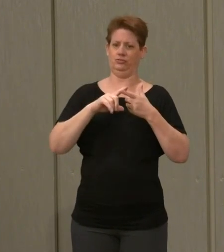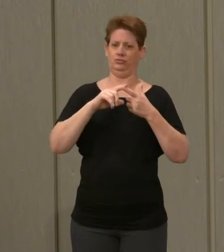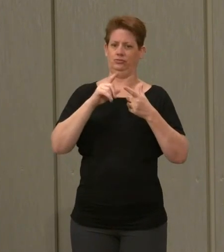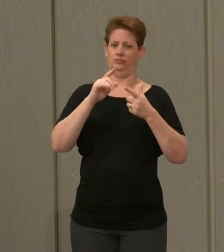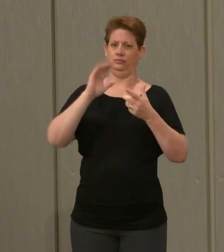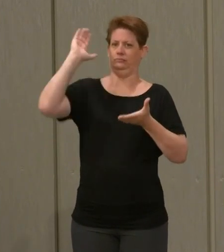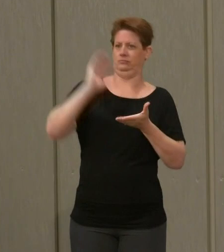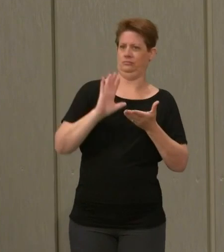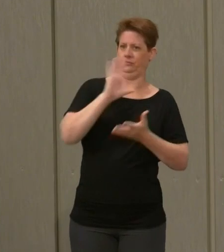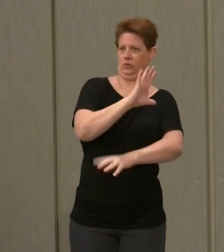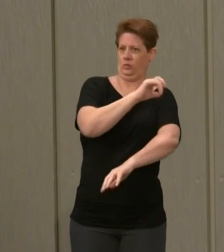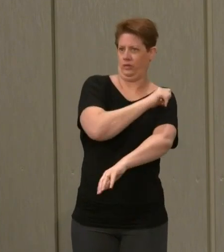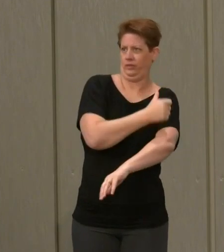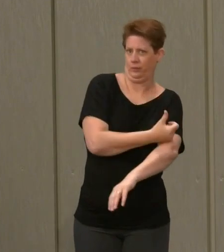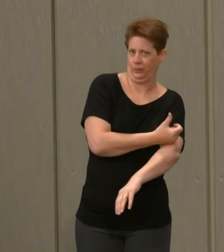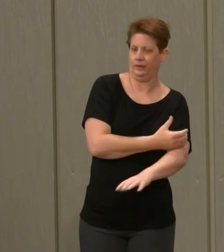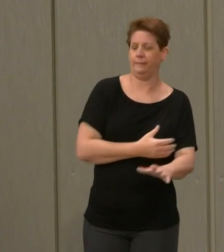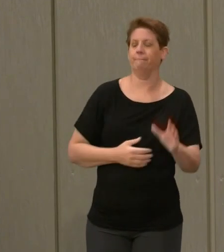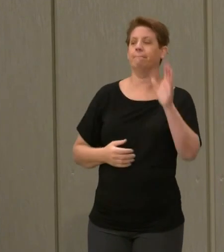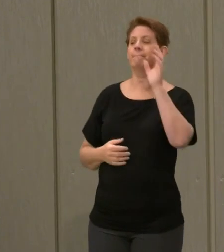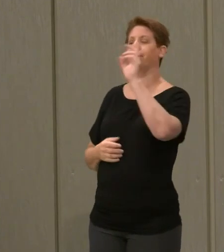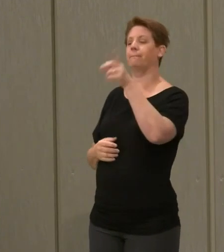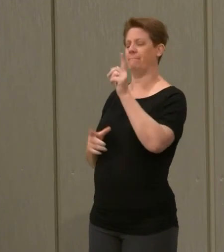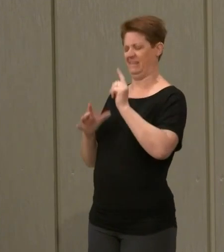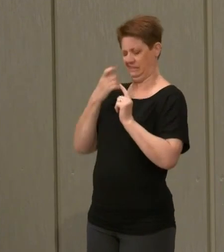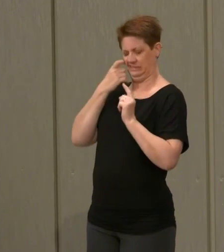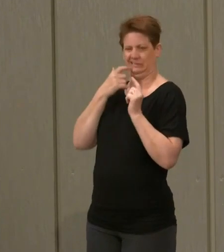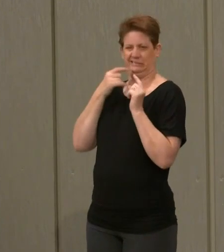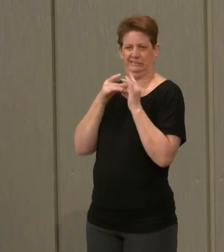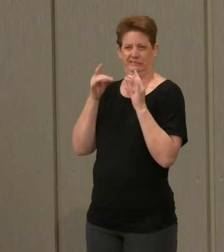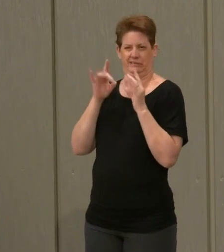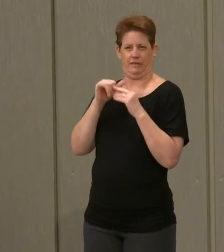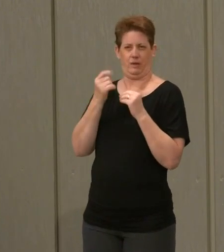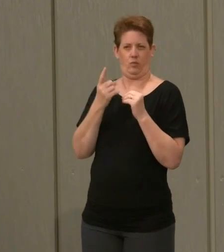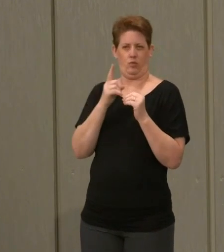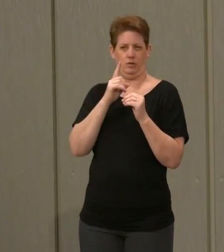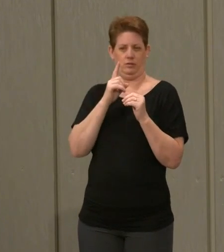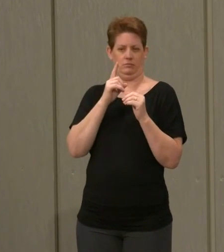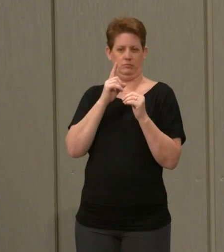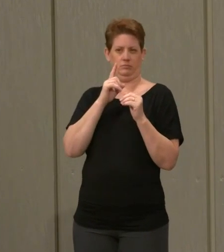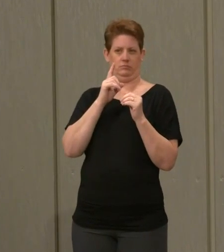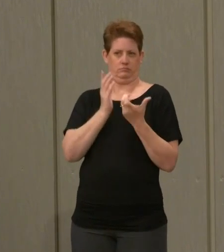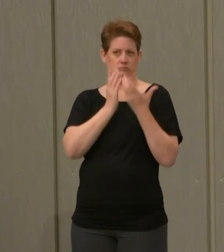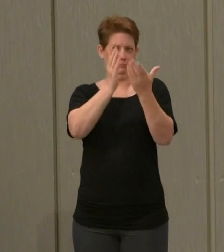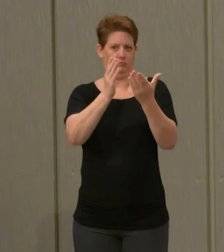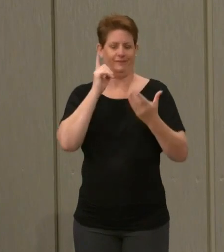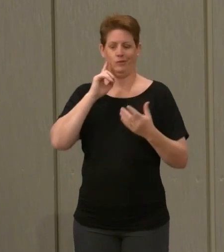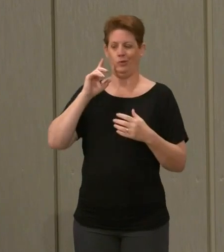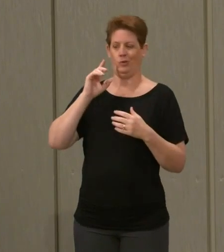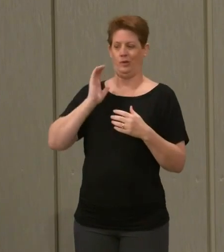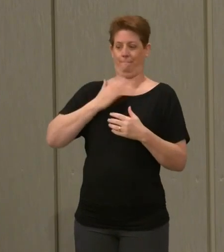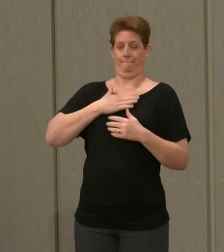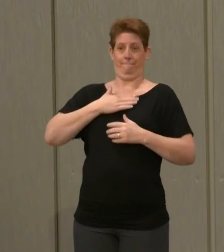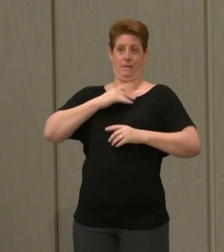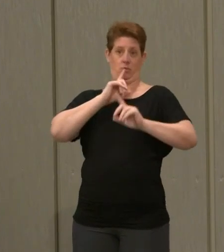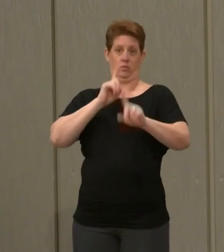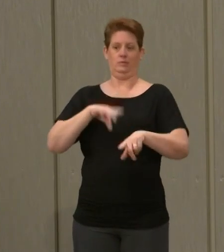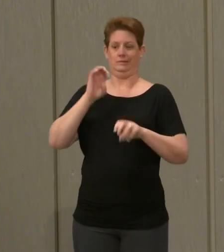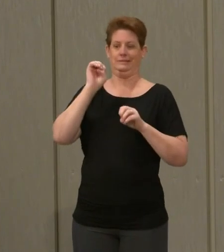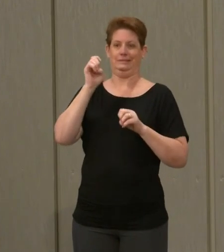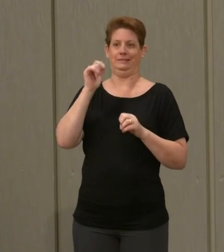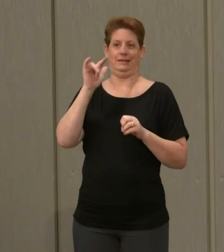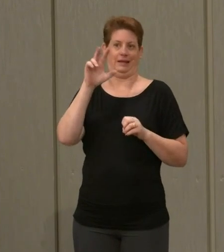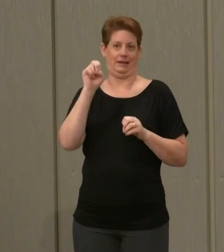the resolution there that you mentioned about the executive orders, each of these declarations of